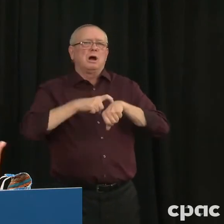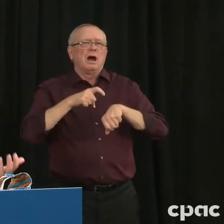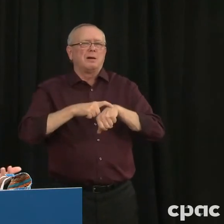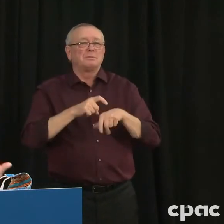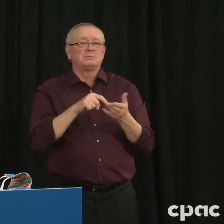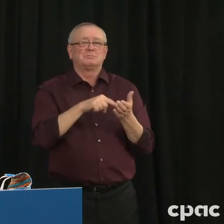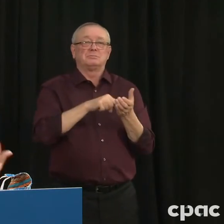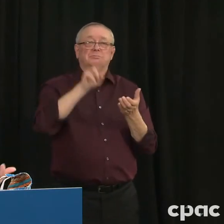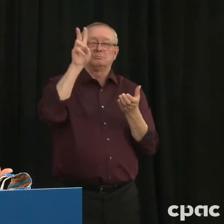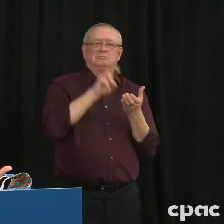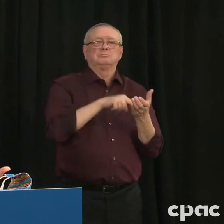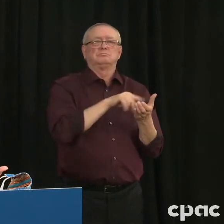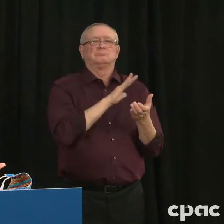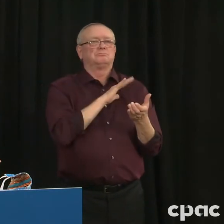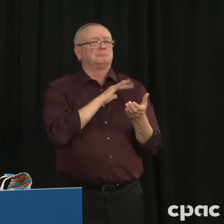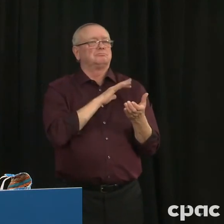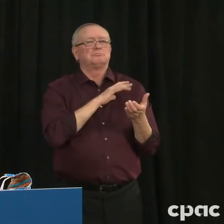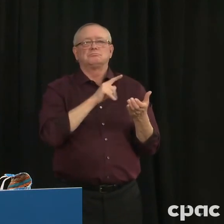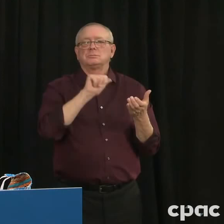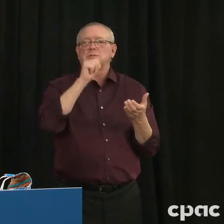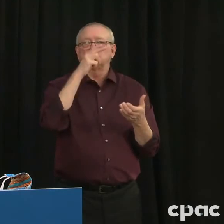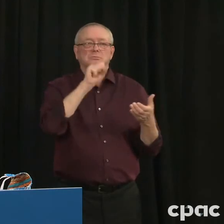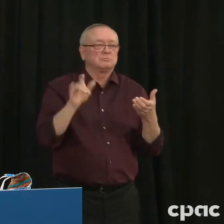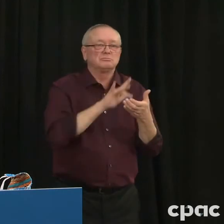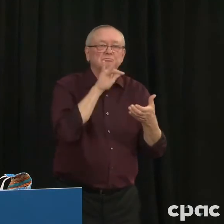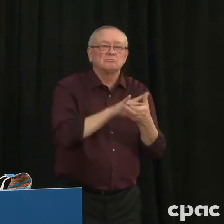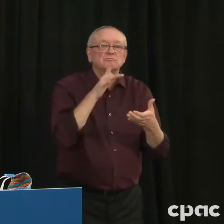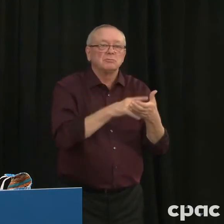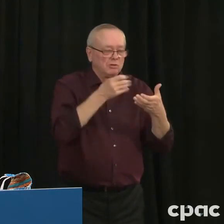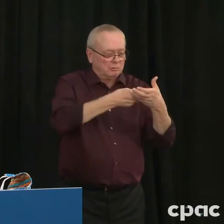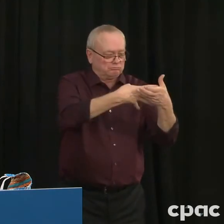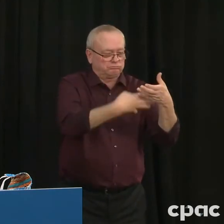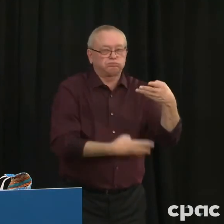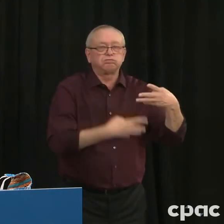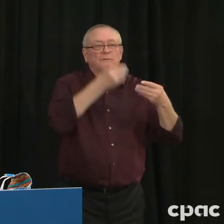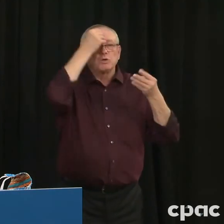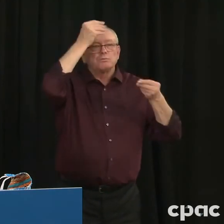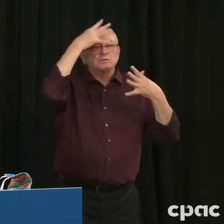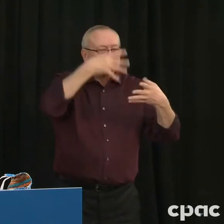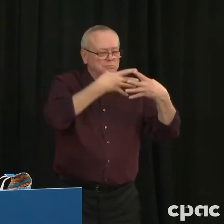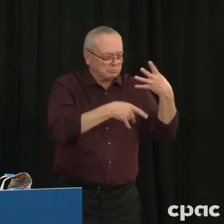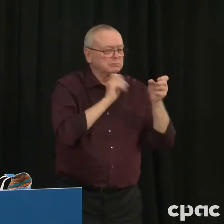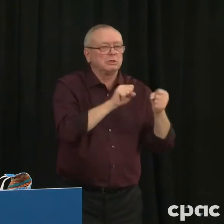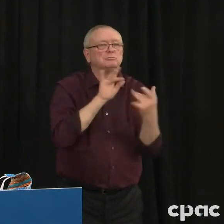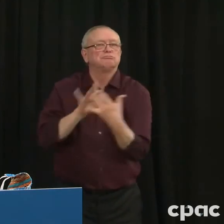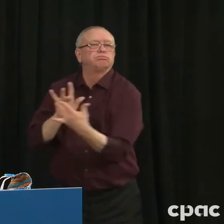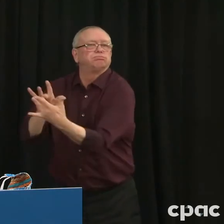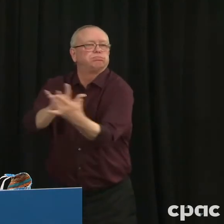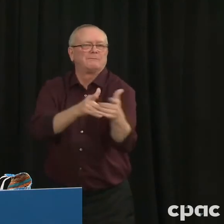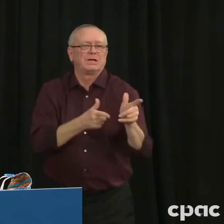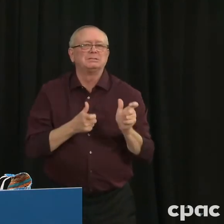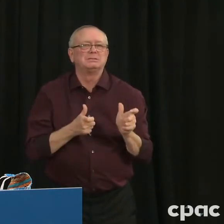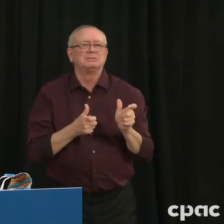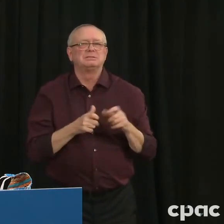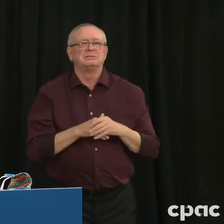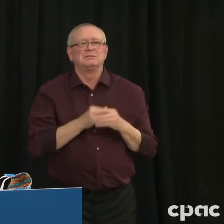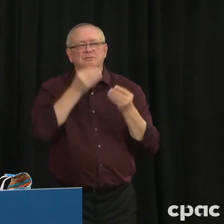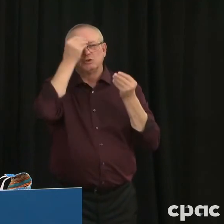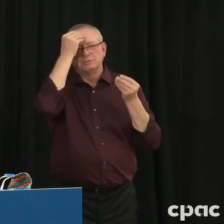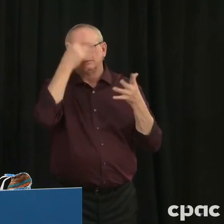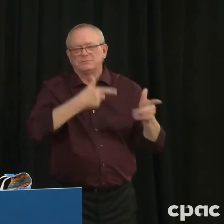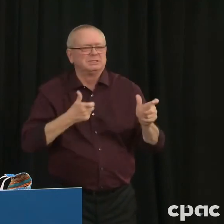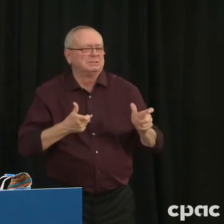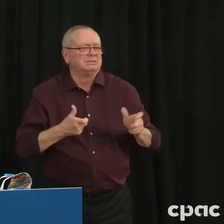continuing care, healthcare, or schools. But when somebody has the app downloaded, they're able to get the key from the Alberta Health